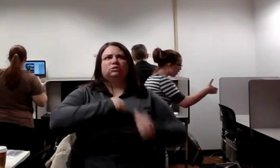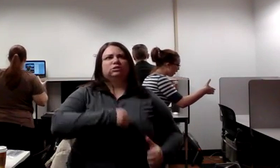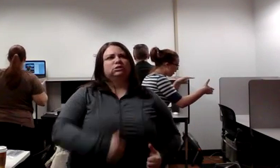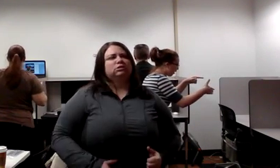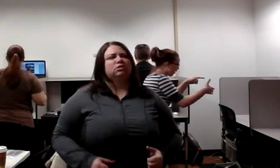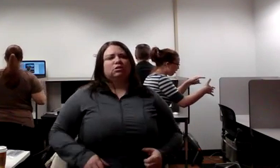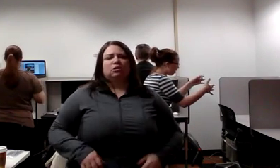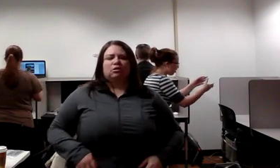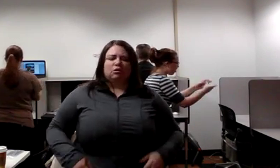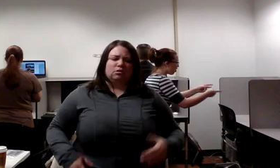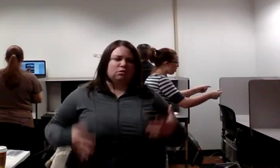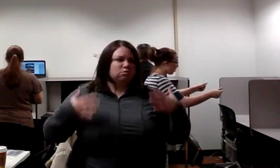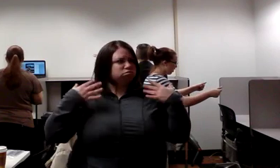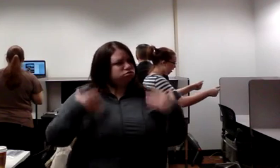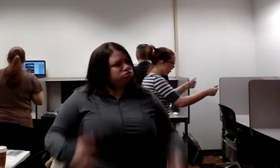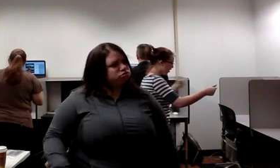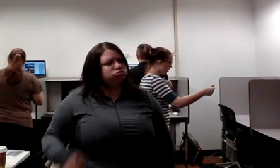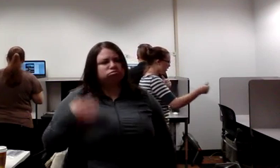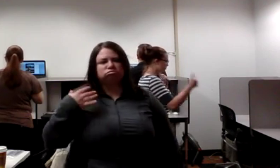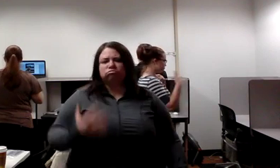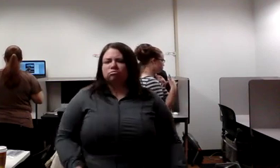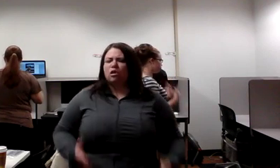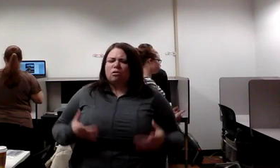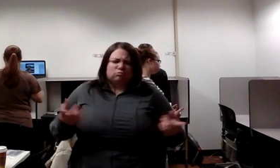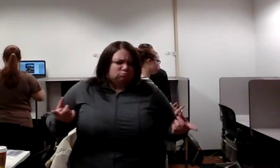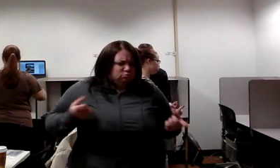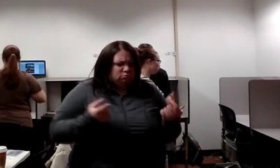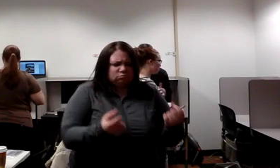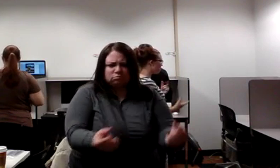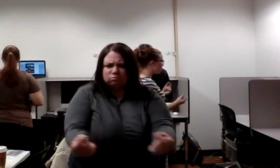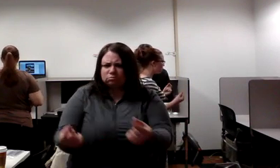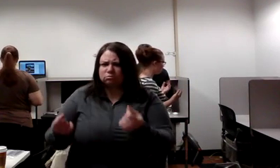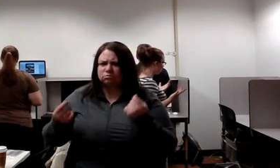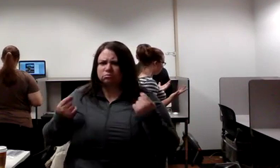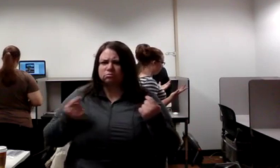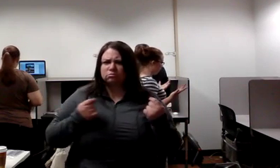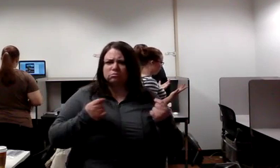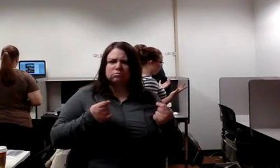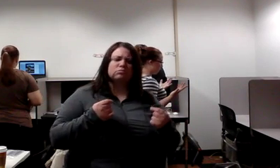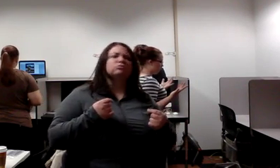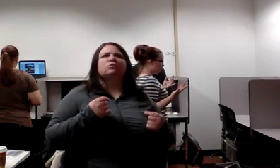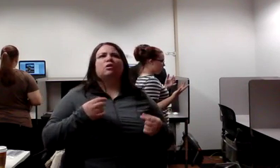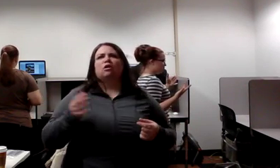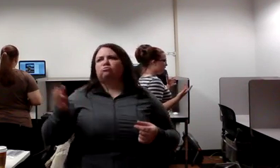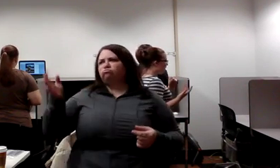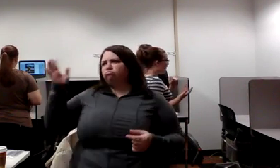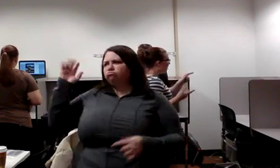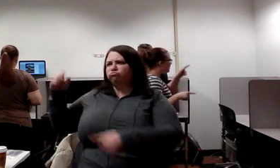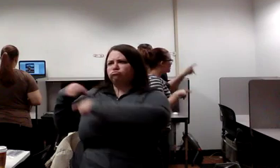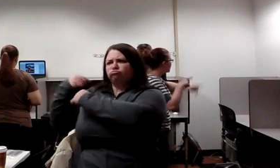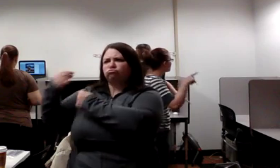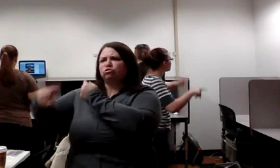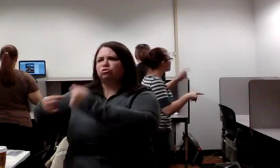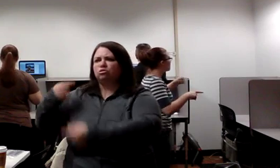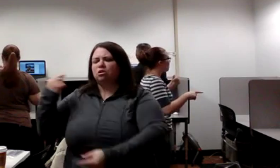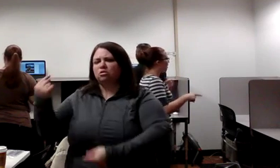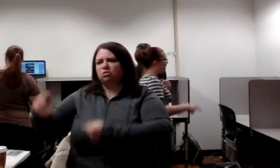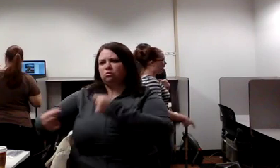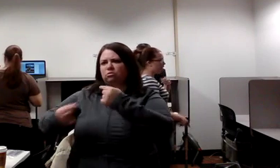I really didn't know what to do for a few months. I felt that I had let the previous generation of entrepreneurs down, that I had dropped the baton as it was